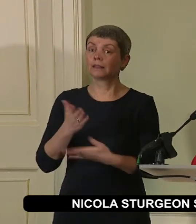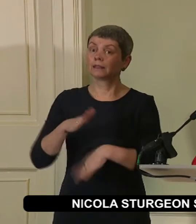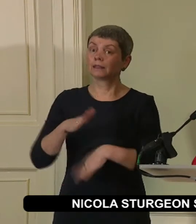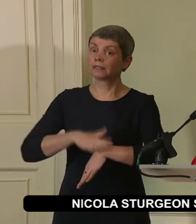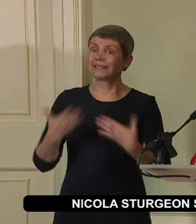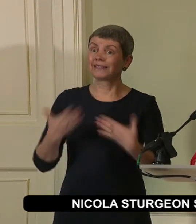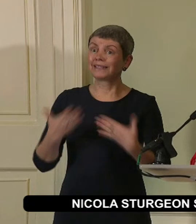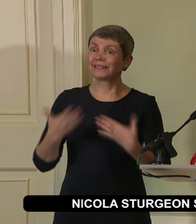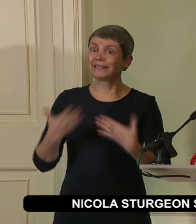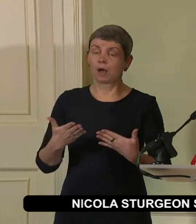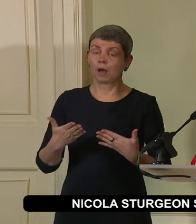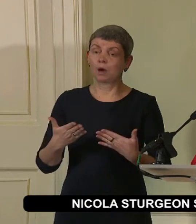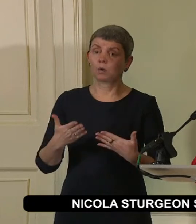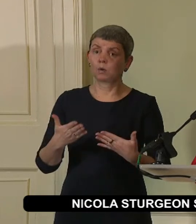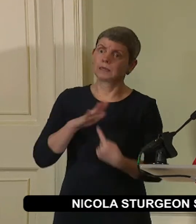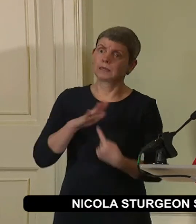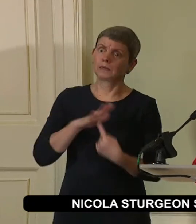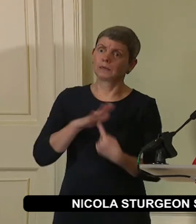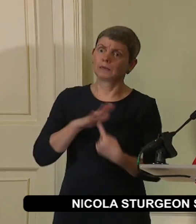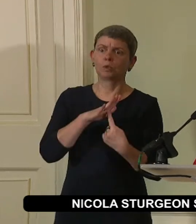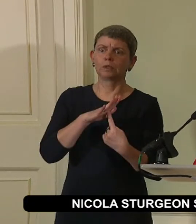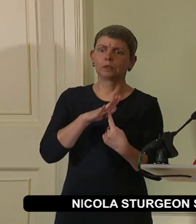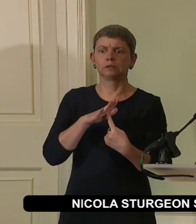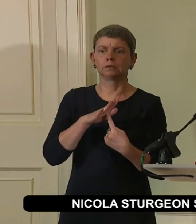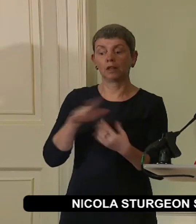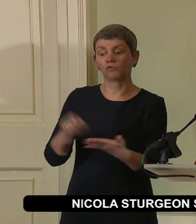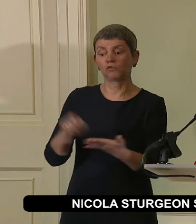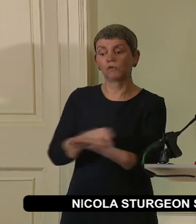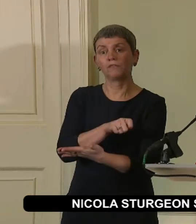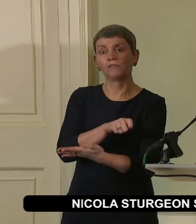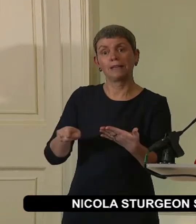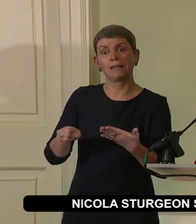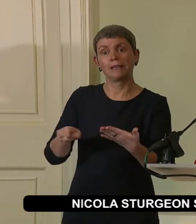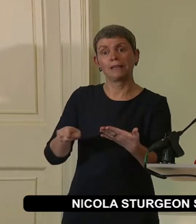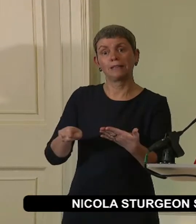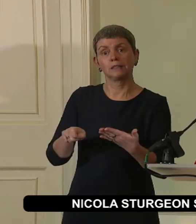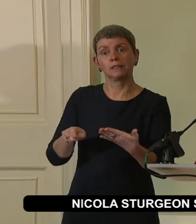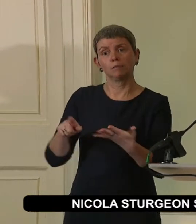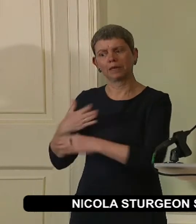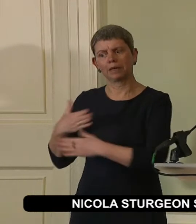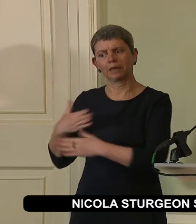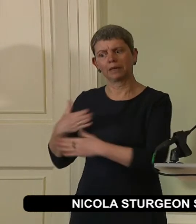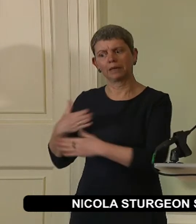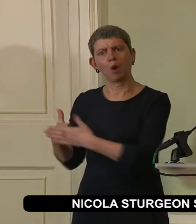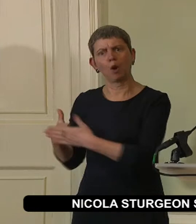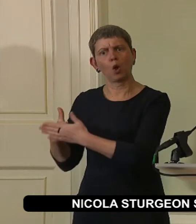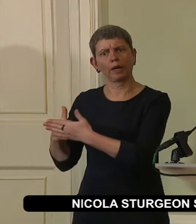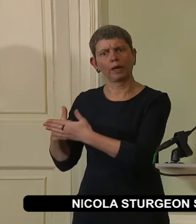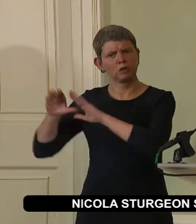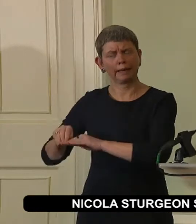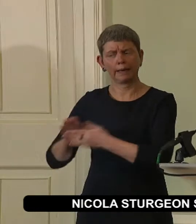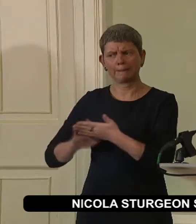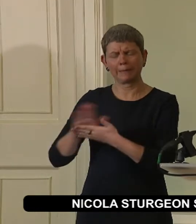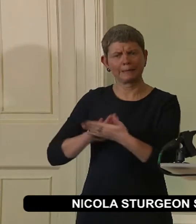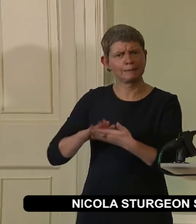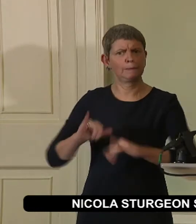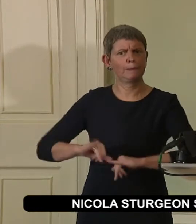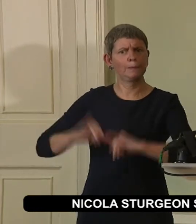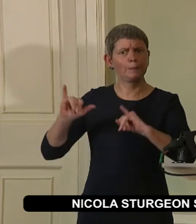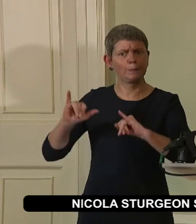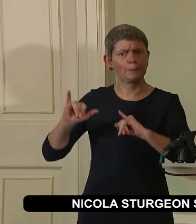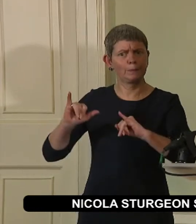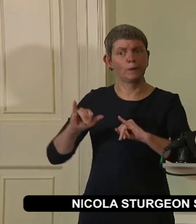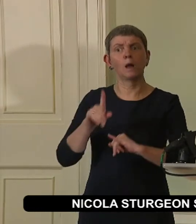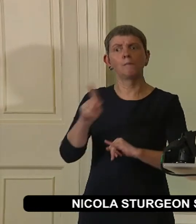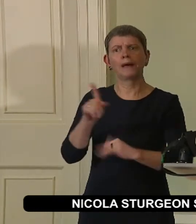of a referendum as the accepted constitutional route to independence is a democratic outrage. But it puts the onus on us